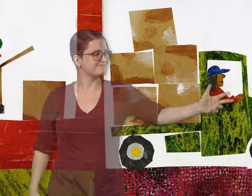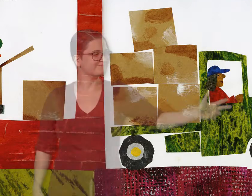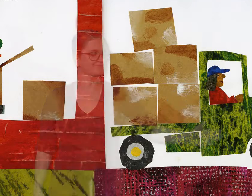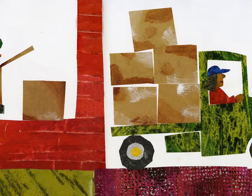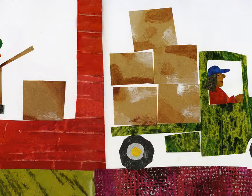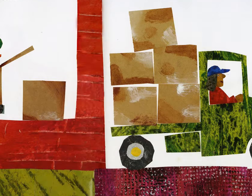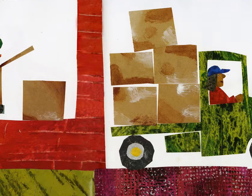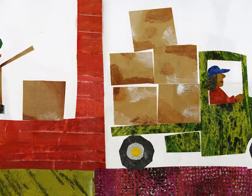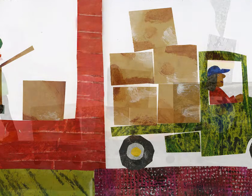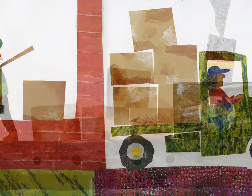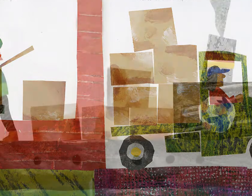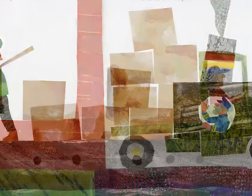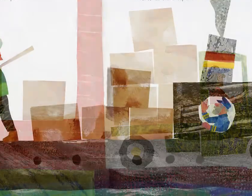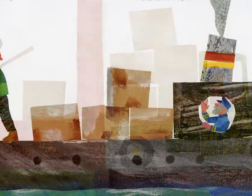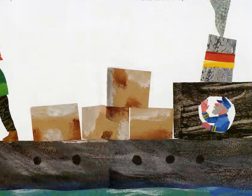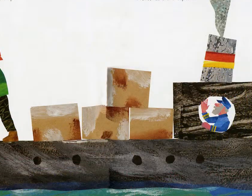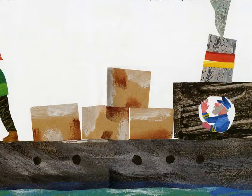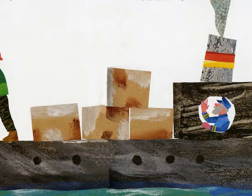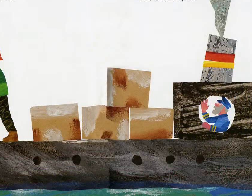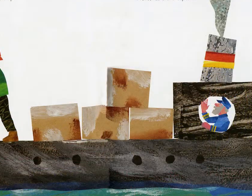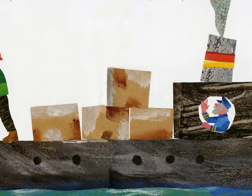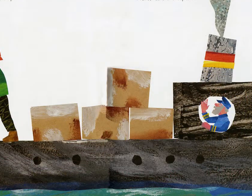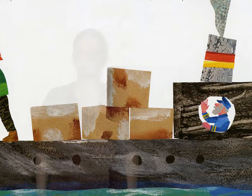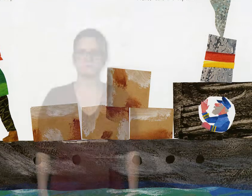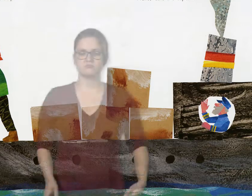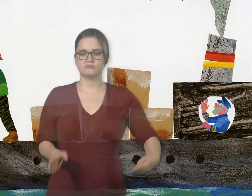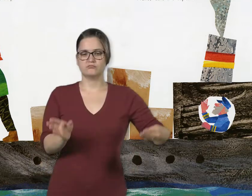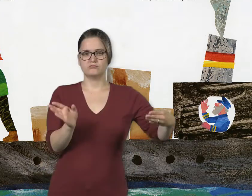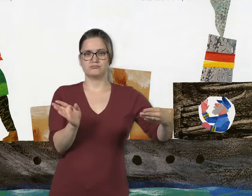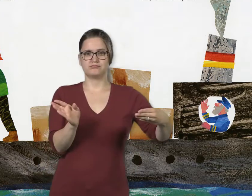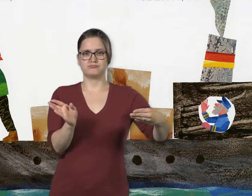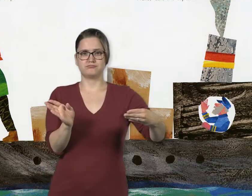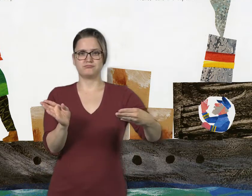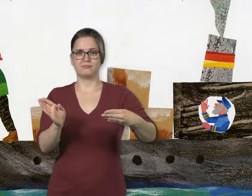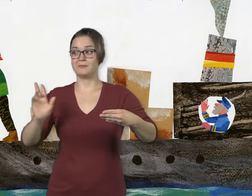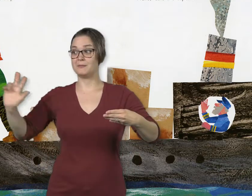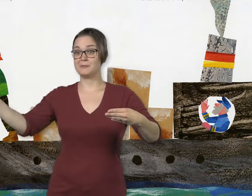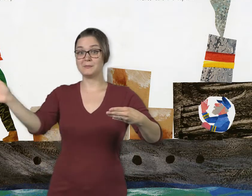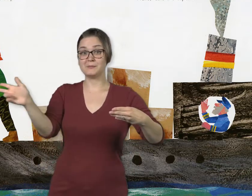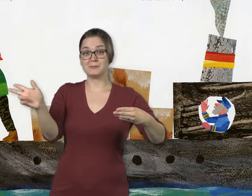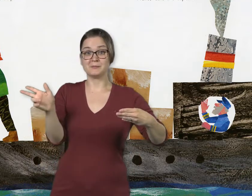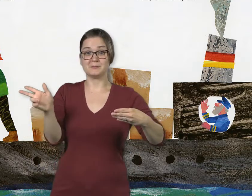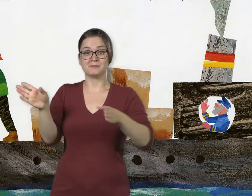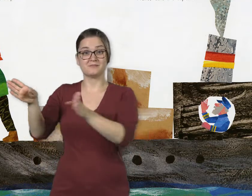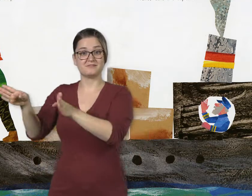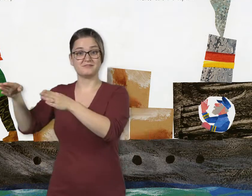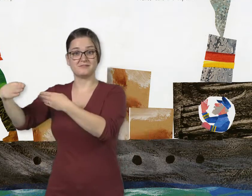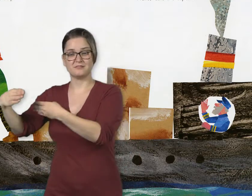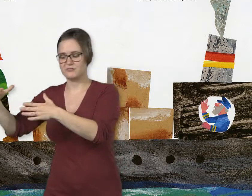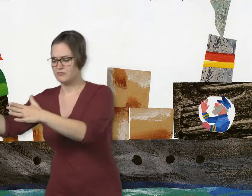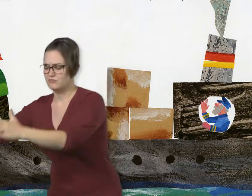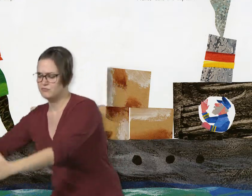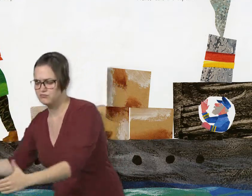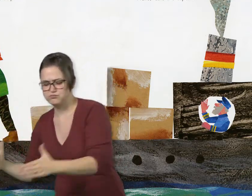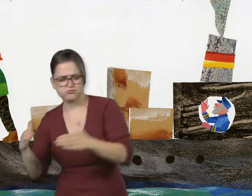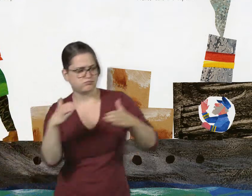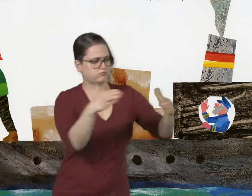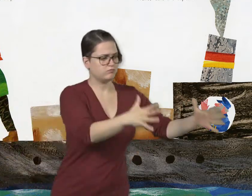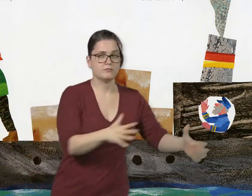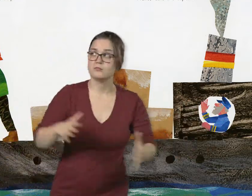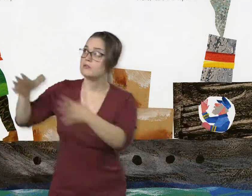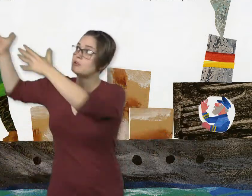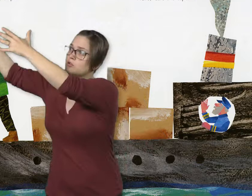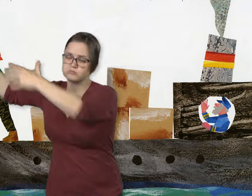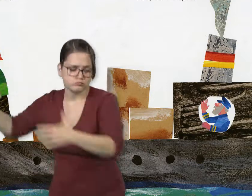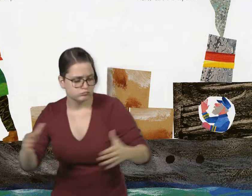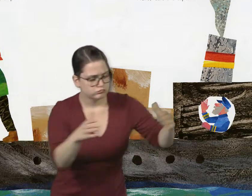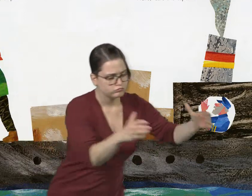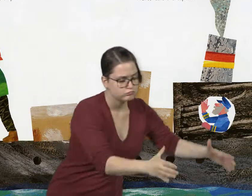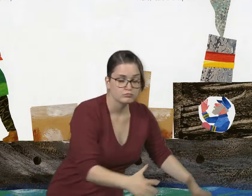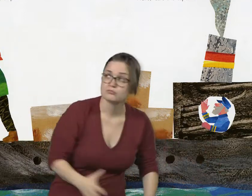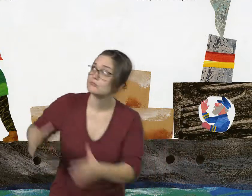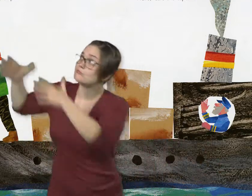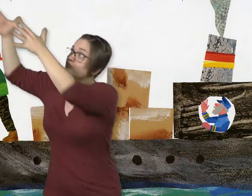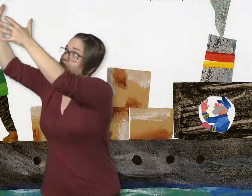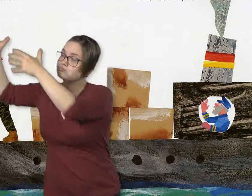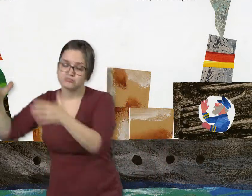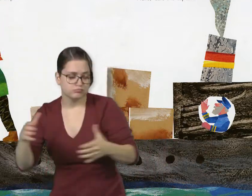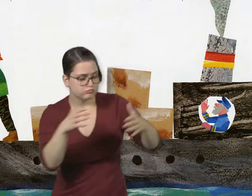be